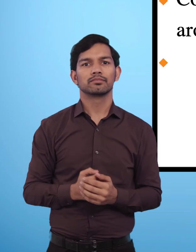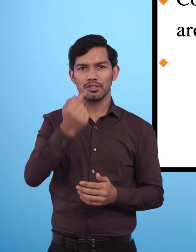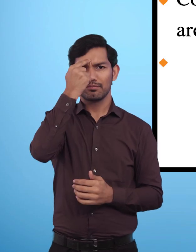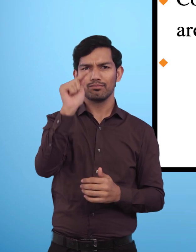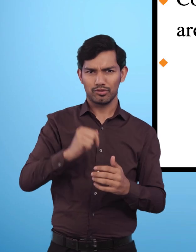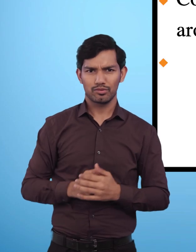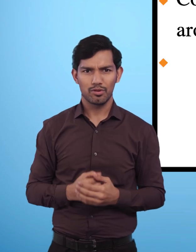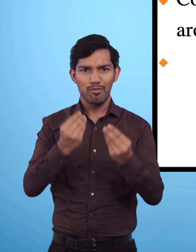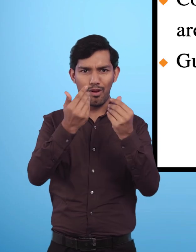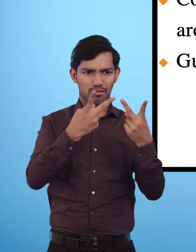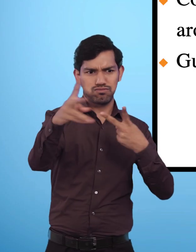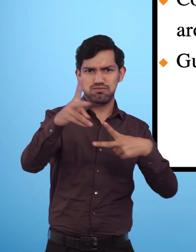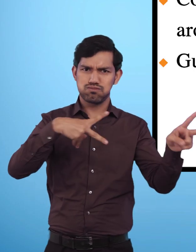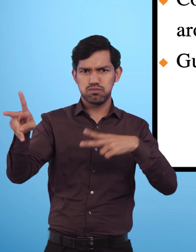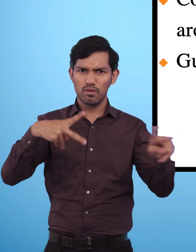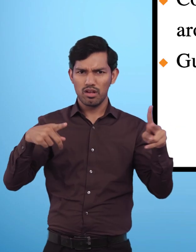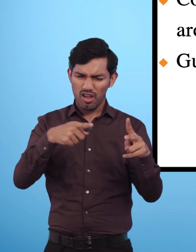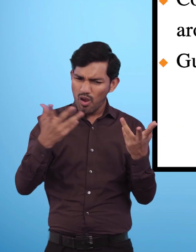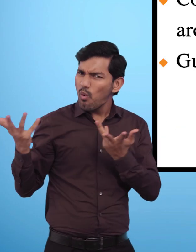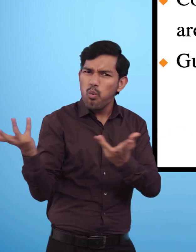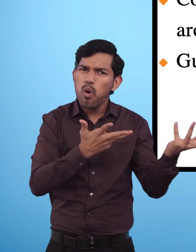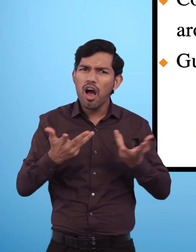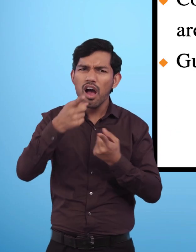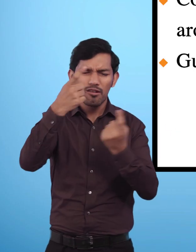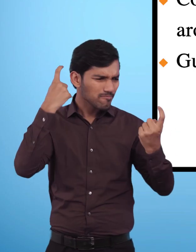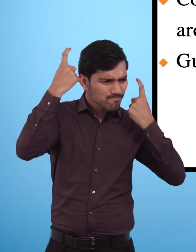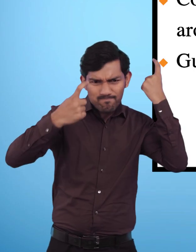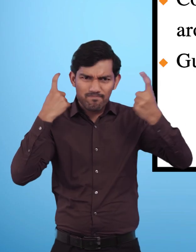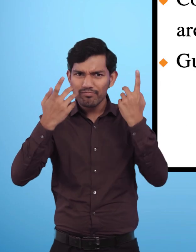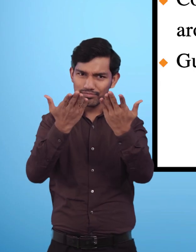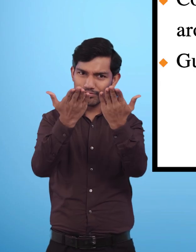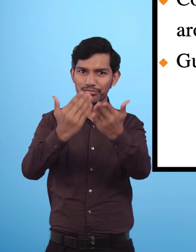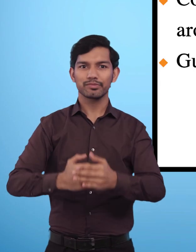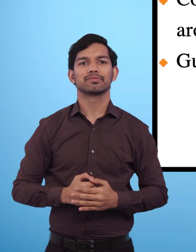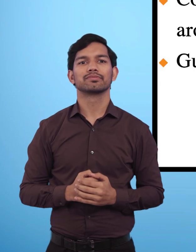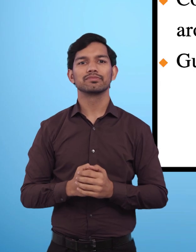2. Guess what could be there in different soils.